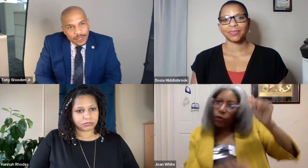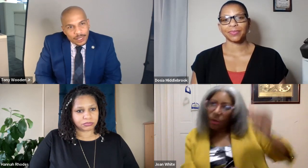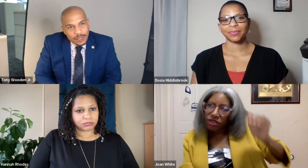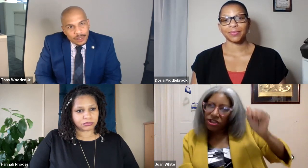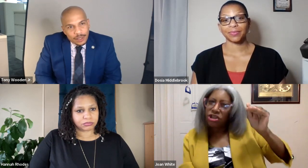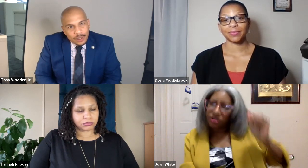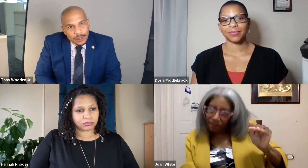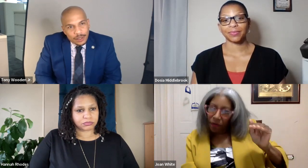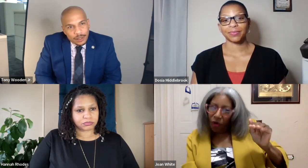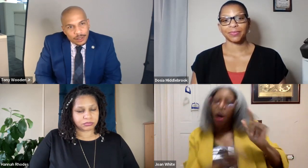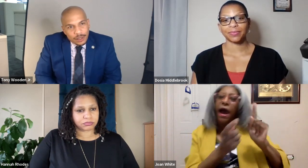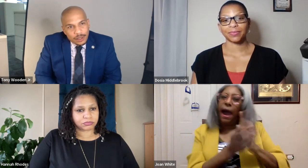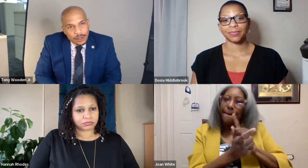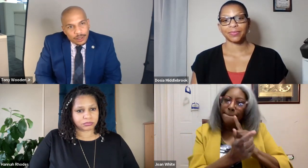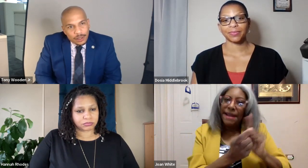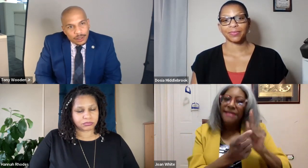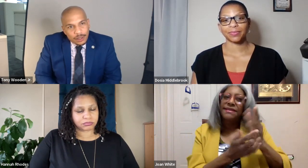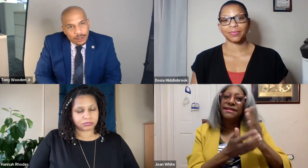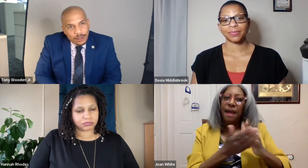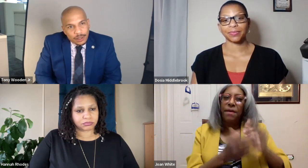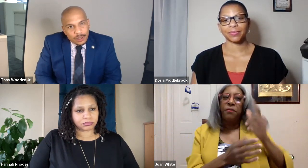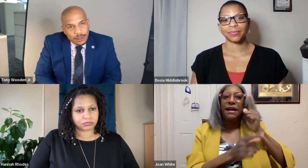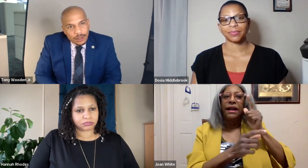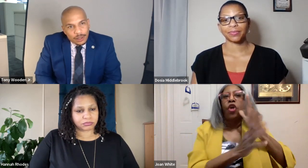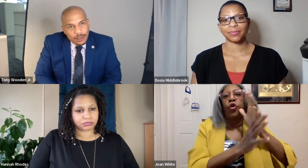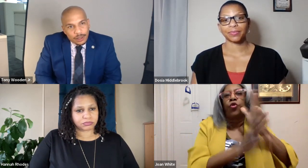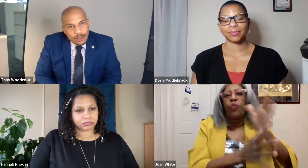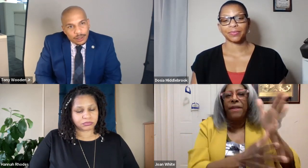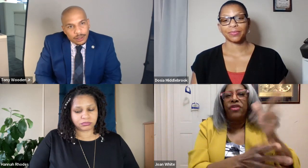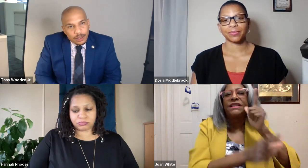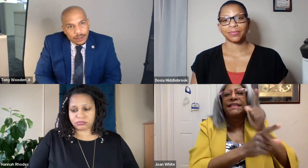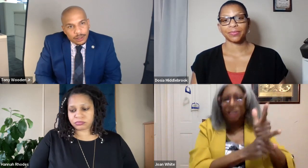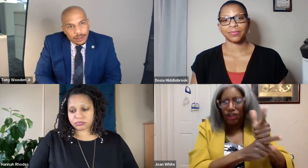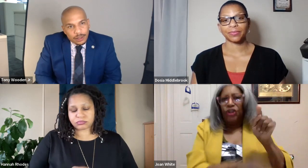And I've met, and I have to remember, I remember as a grandchild, I had met some of